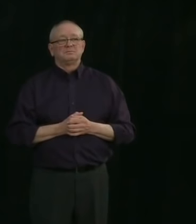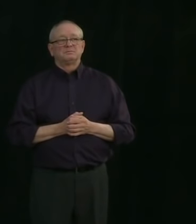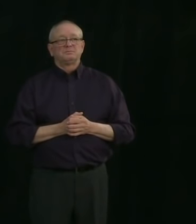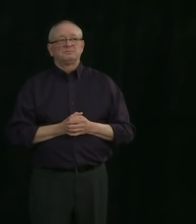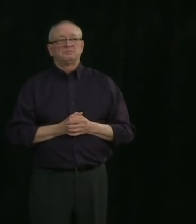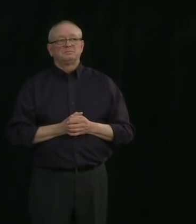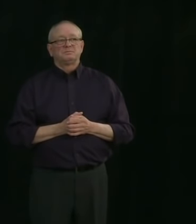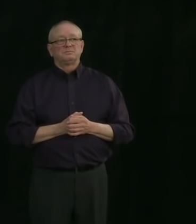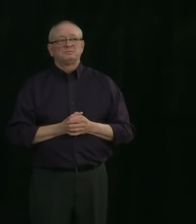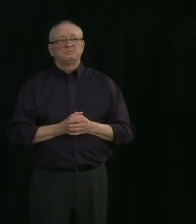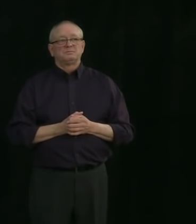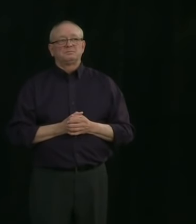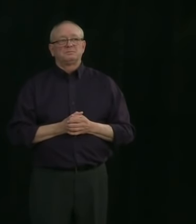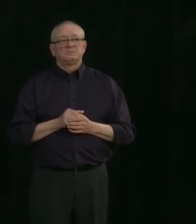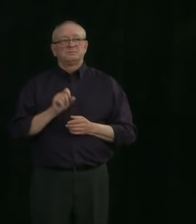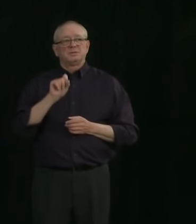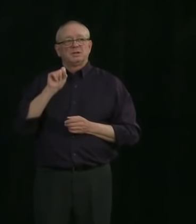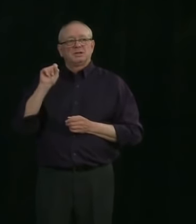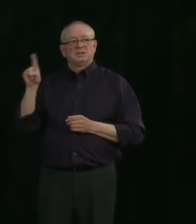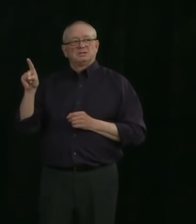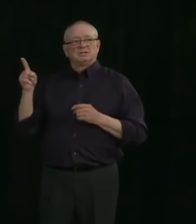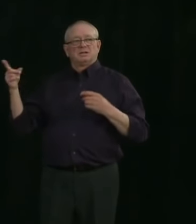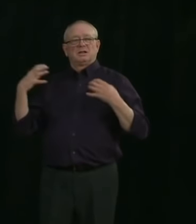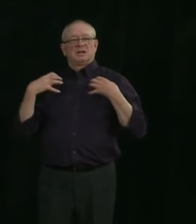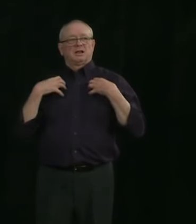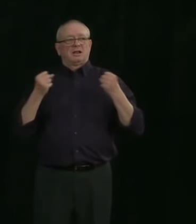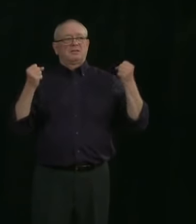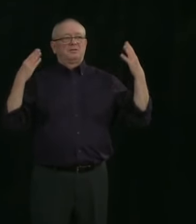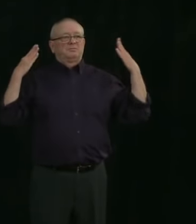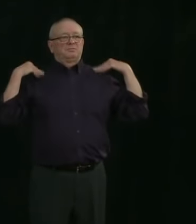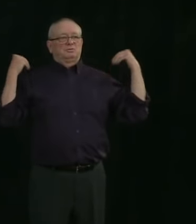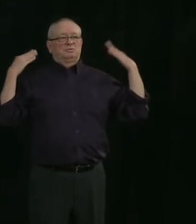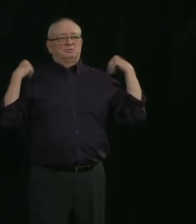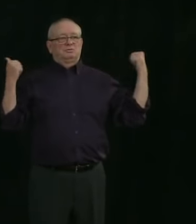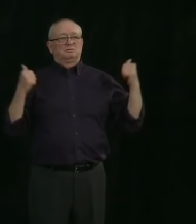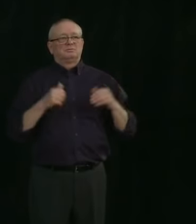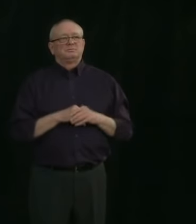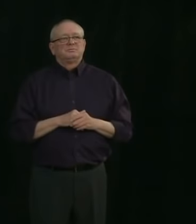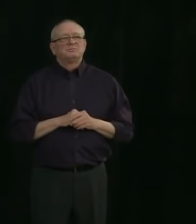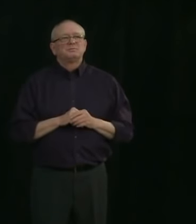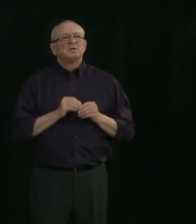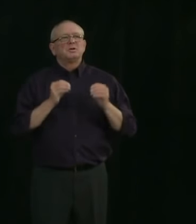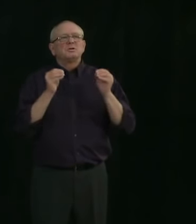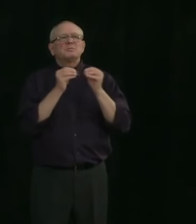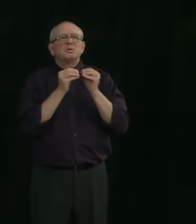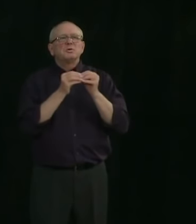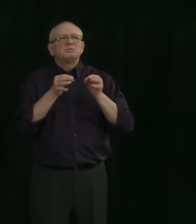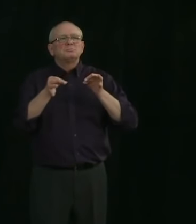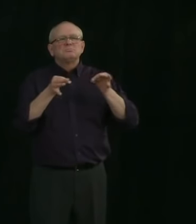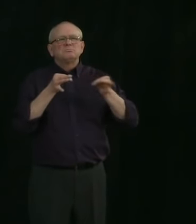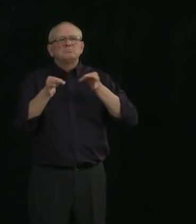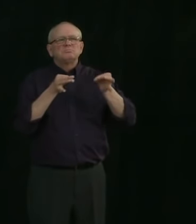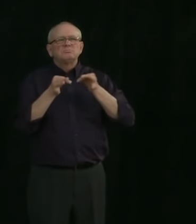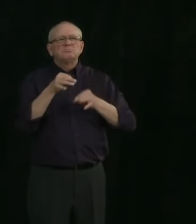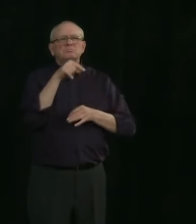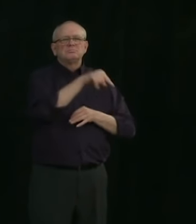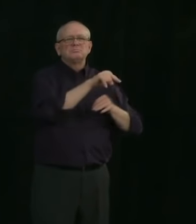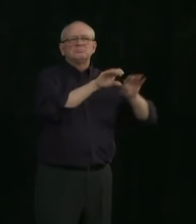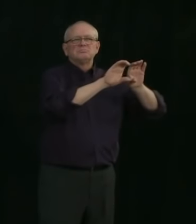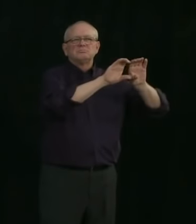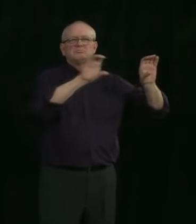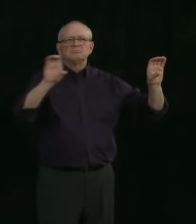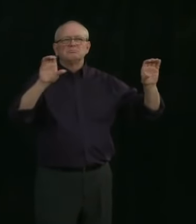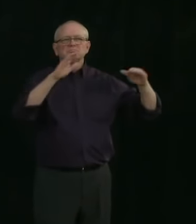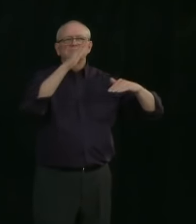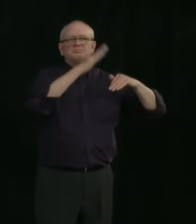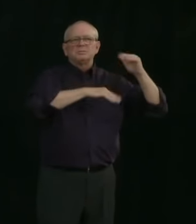This is for the health minister. Just wanting to get a few more details about this temporary structure. Why the Peter Lougheed Center? At what point will this get used? And